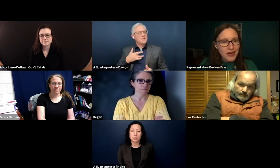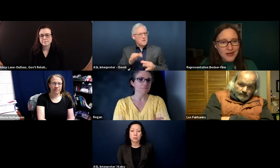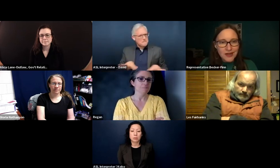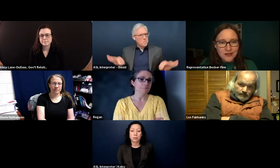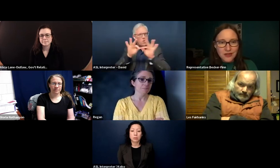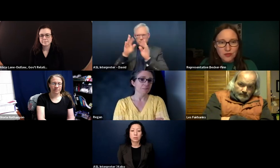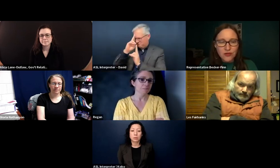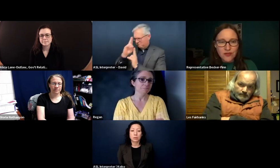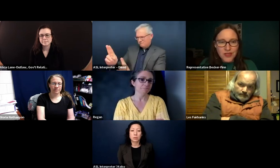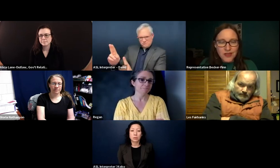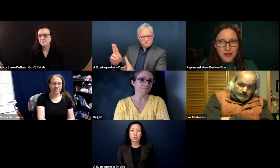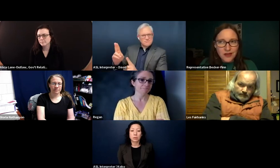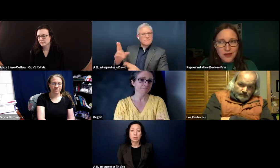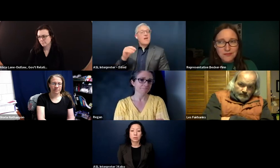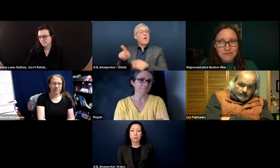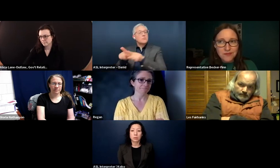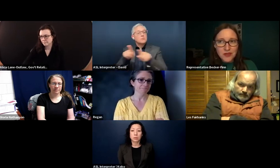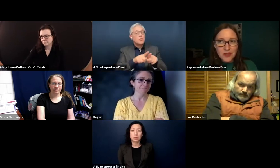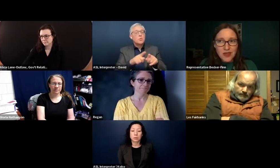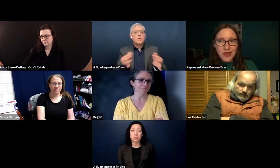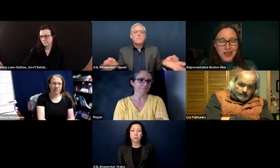just recognizing sort of the